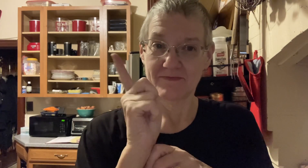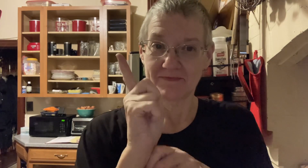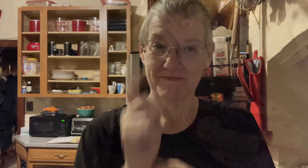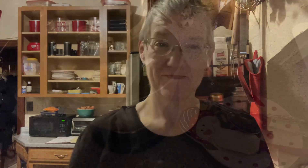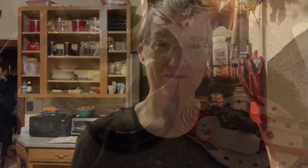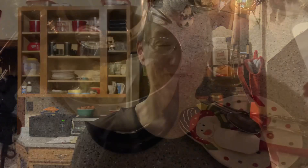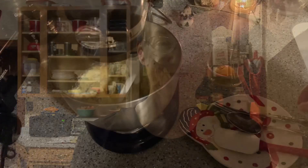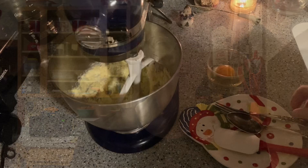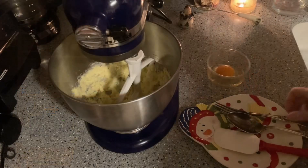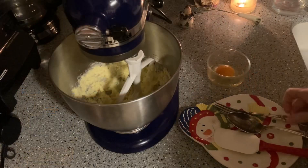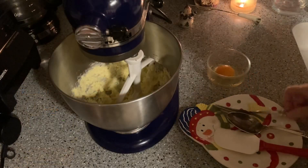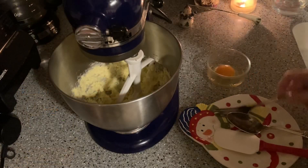minute.